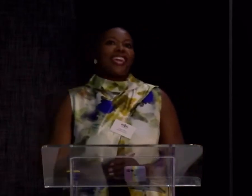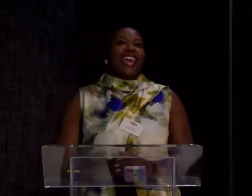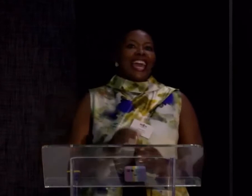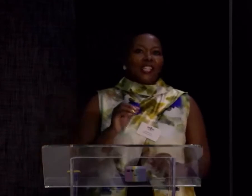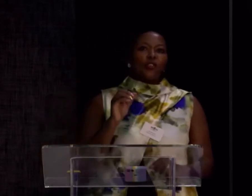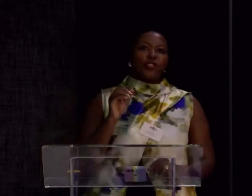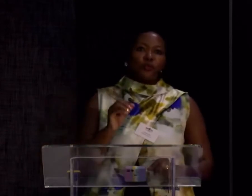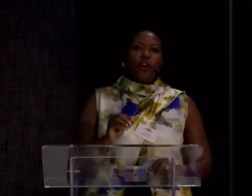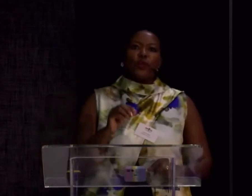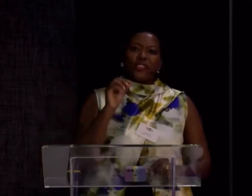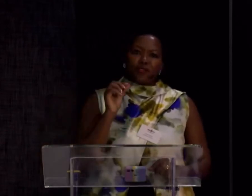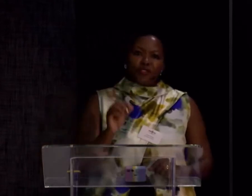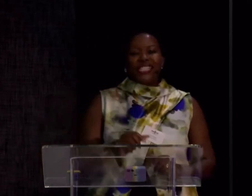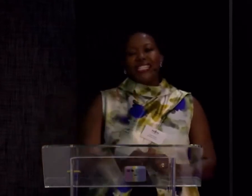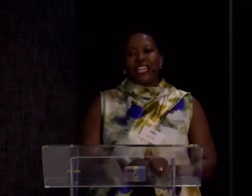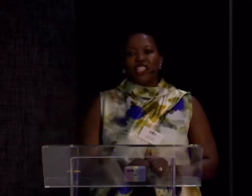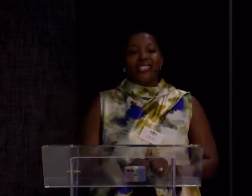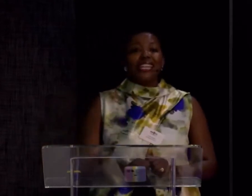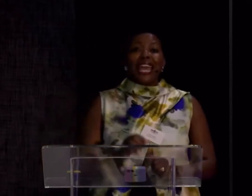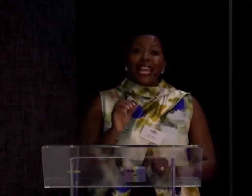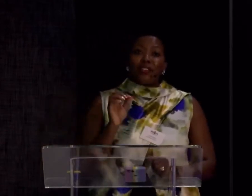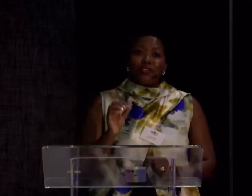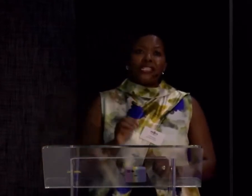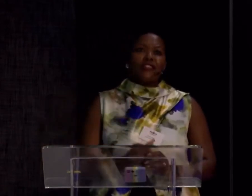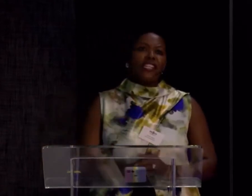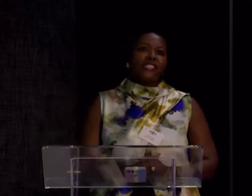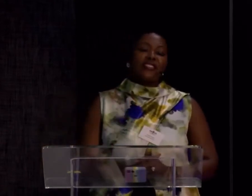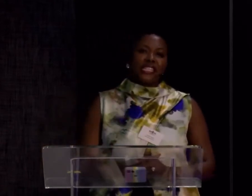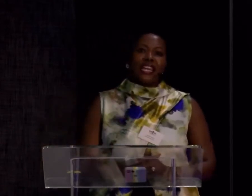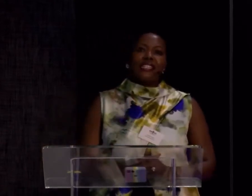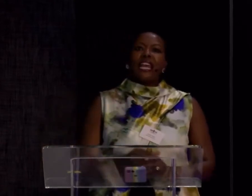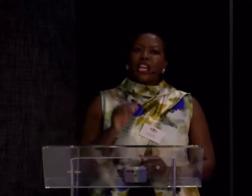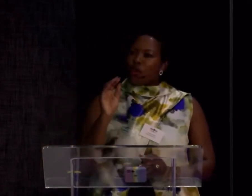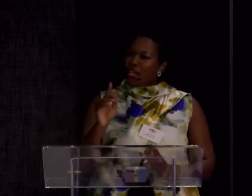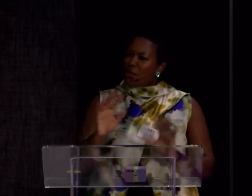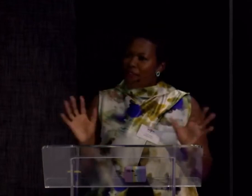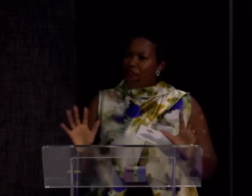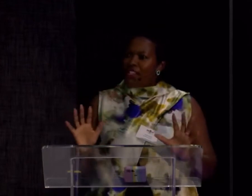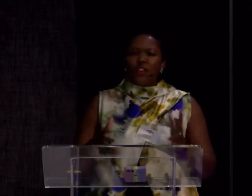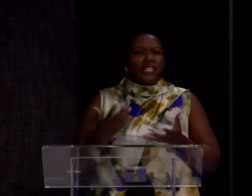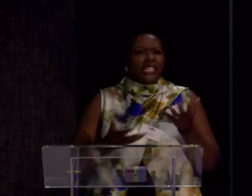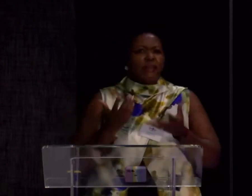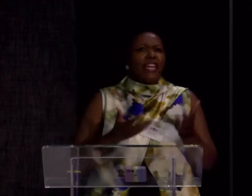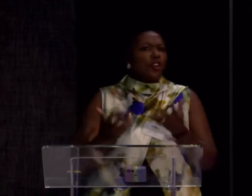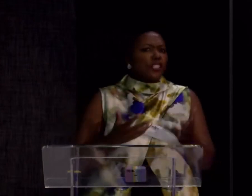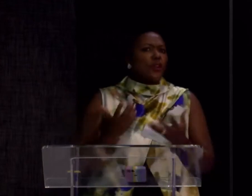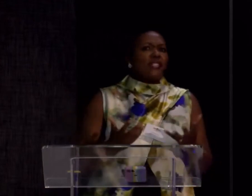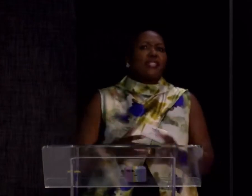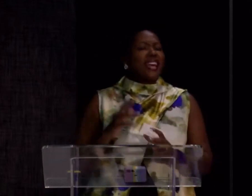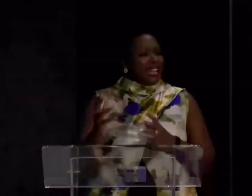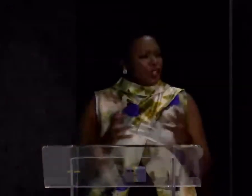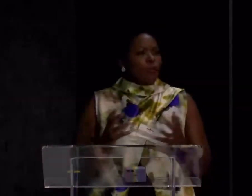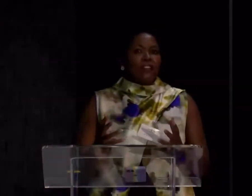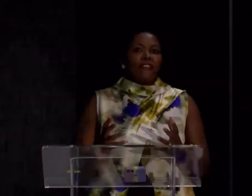doubt, has to respond with risk intelligence and risk resilience in order to avoid, these imminent